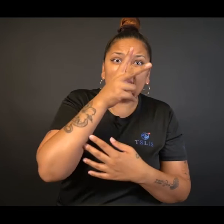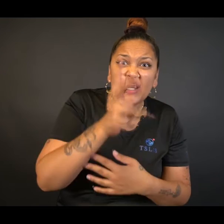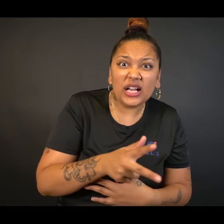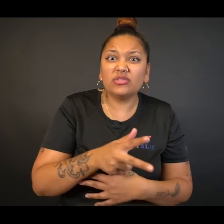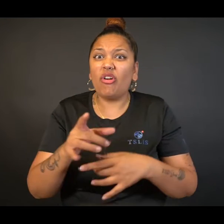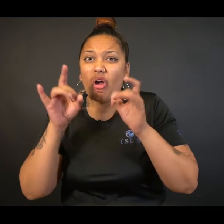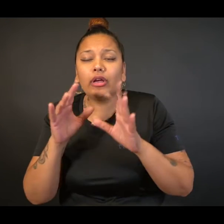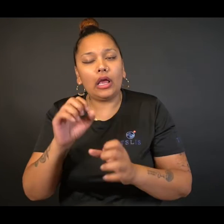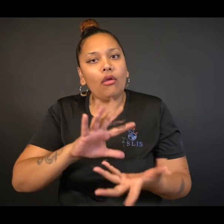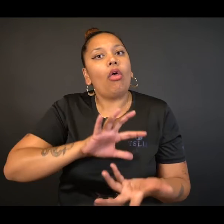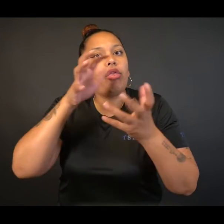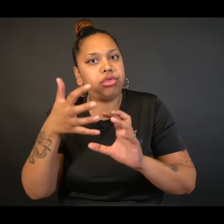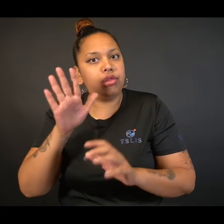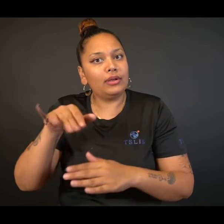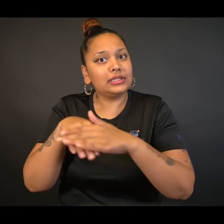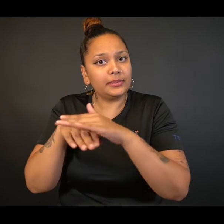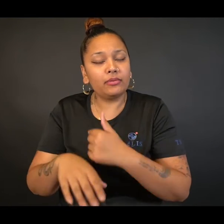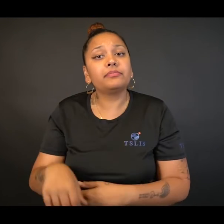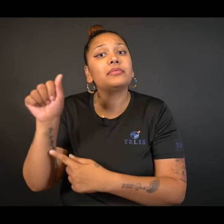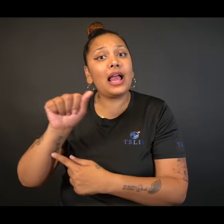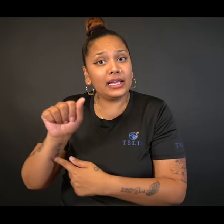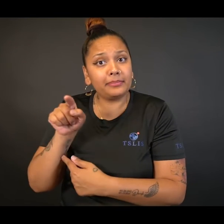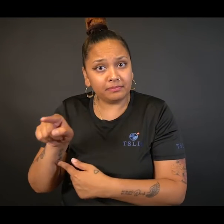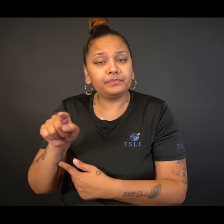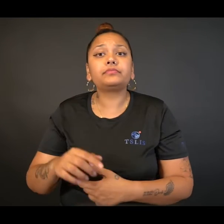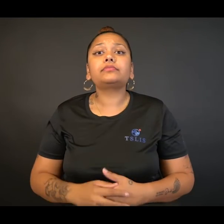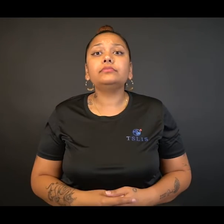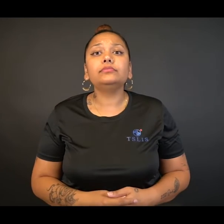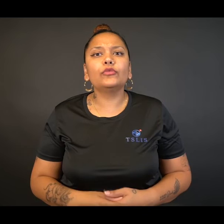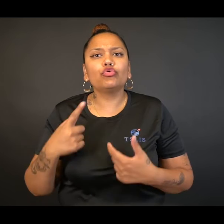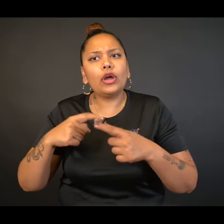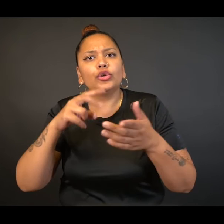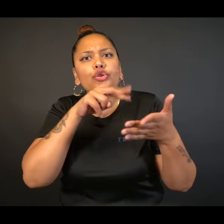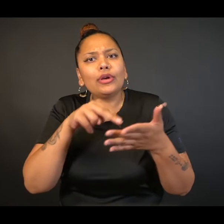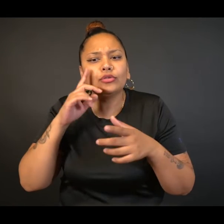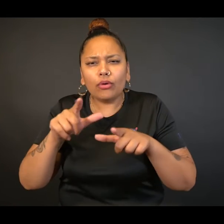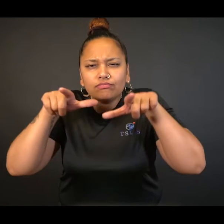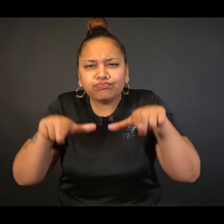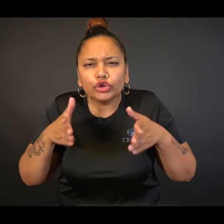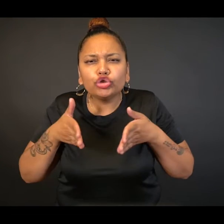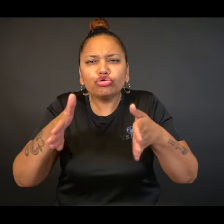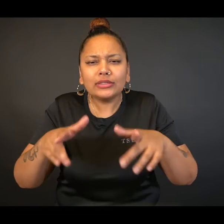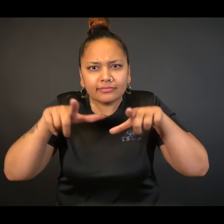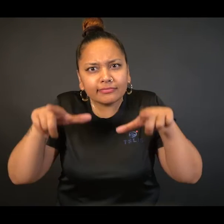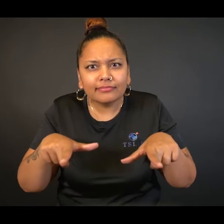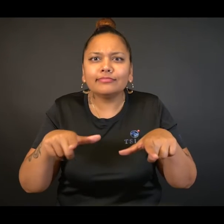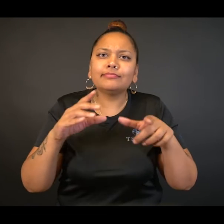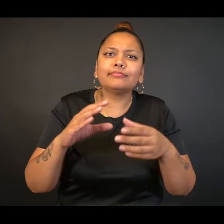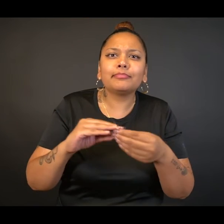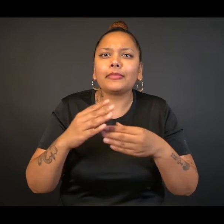everyone. But when the design is bad or careless, it can actually make things much worse. Here's Adam